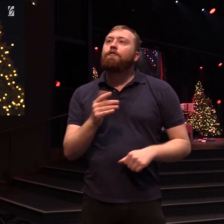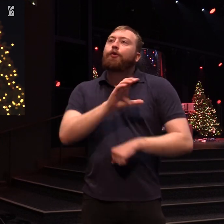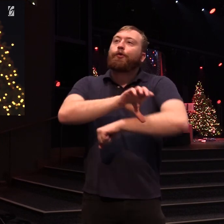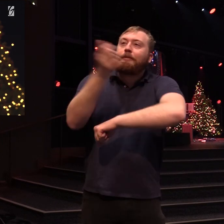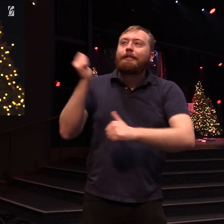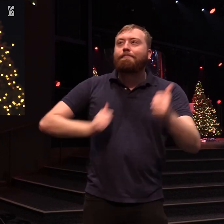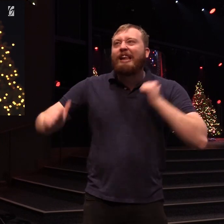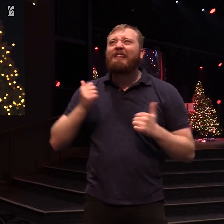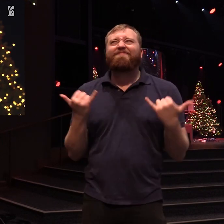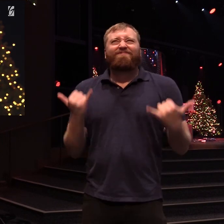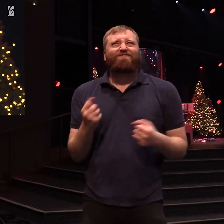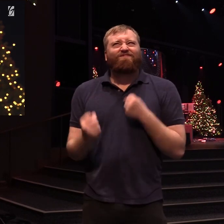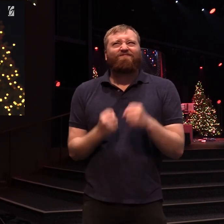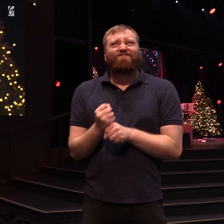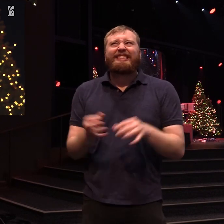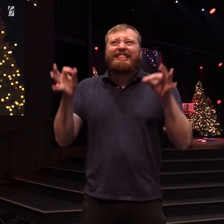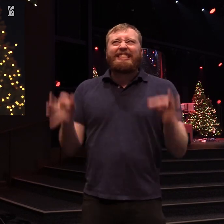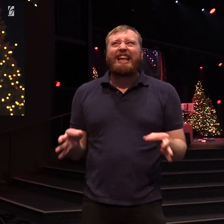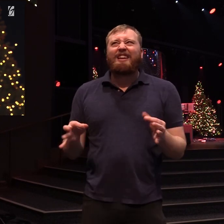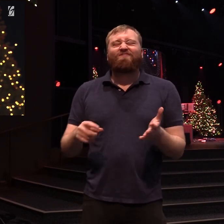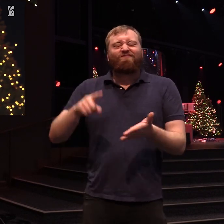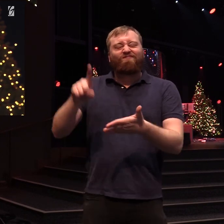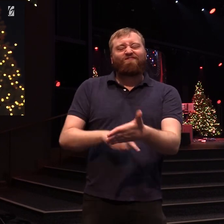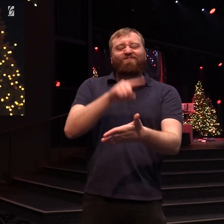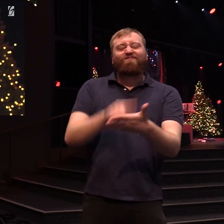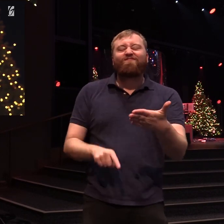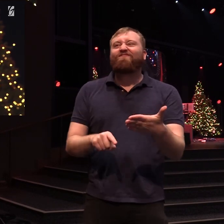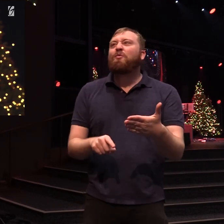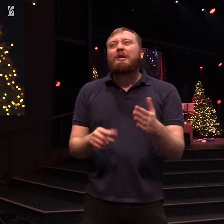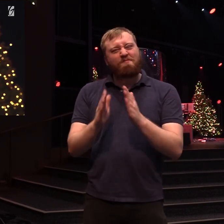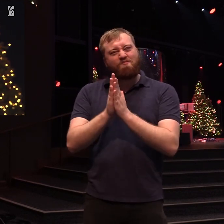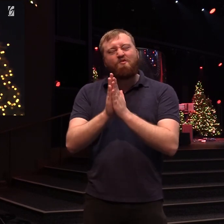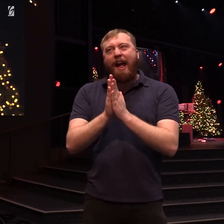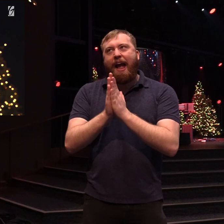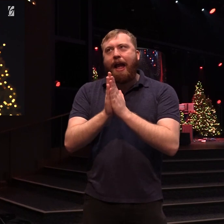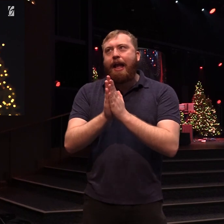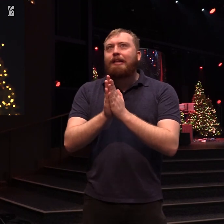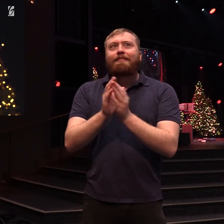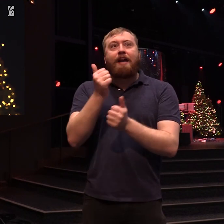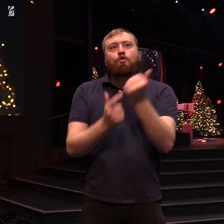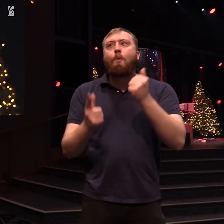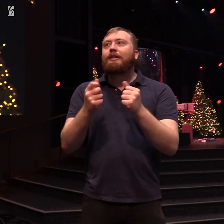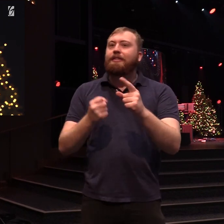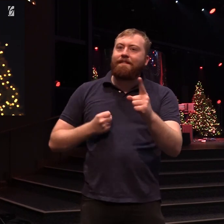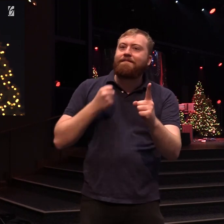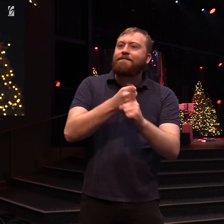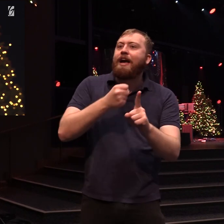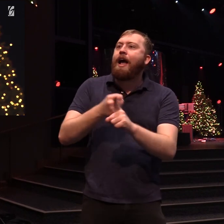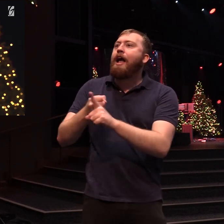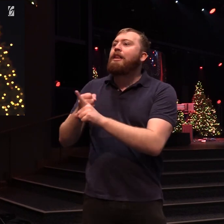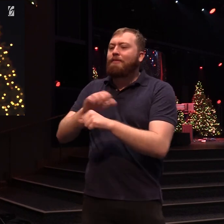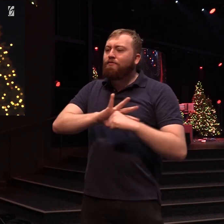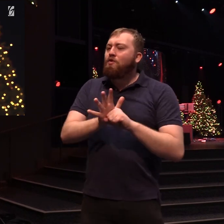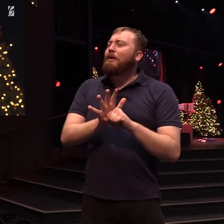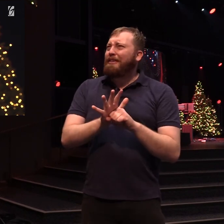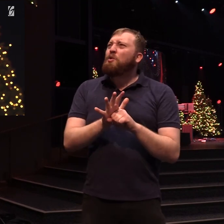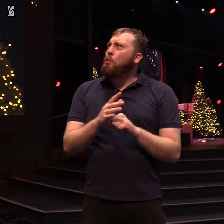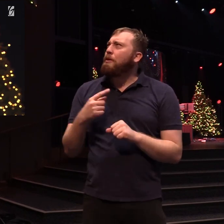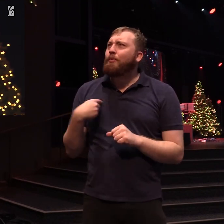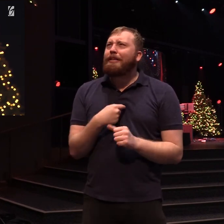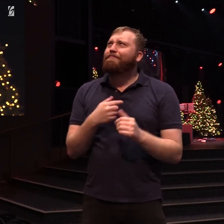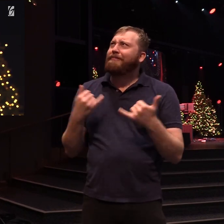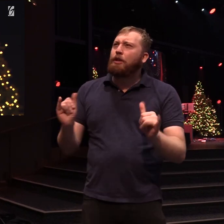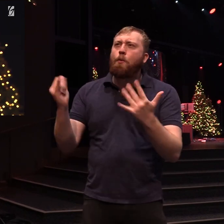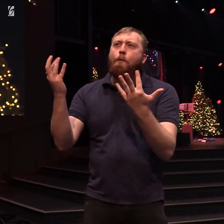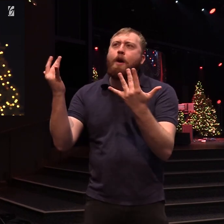We did not have it this year because of COVID. We're still praying for everyone affected by that and praying for a healing from God, a